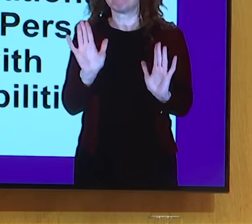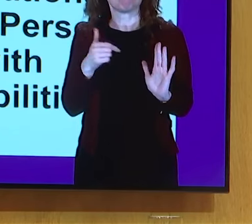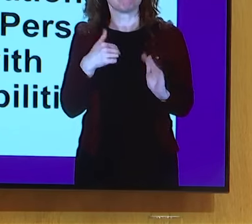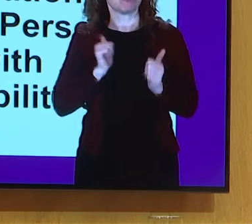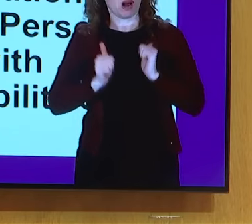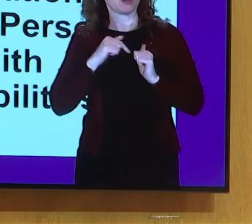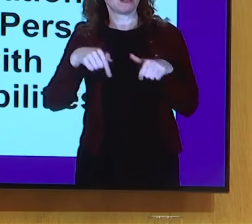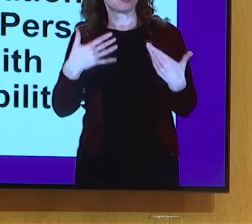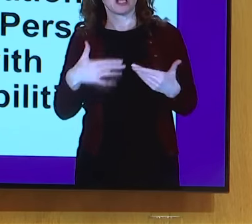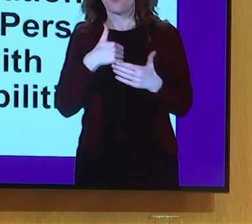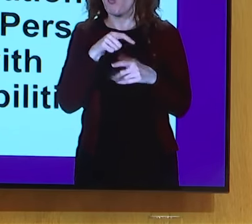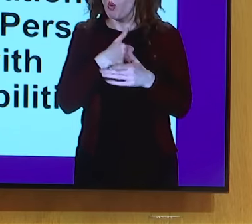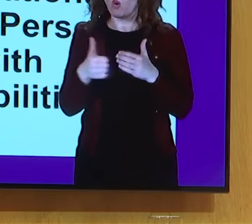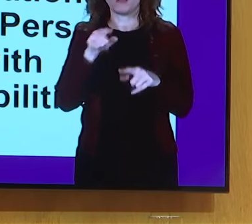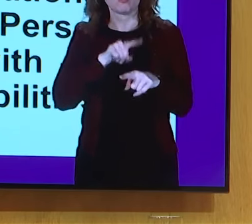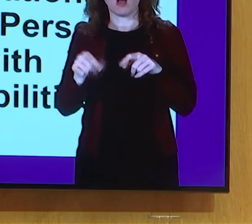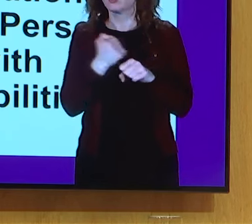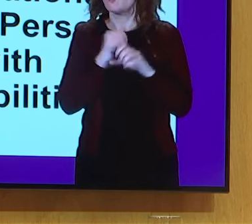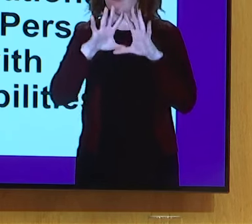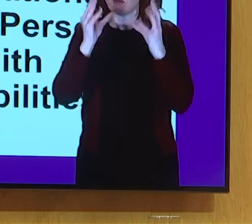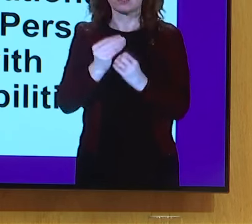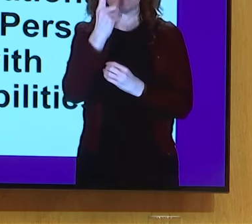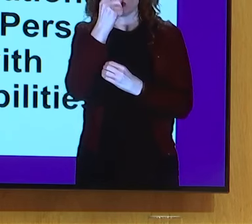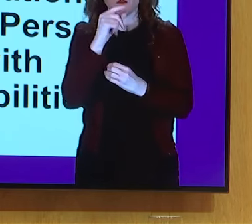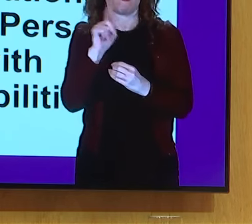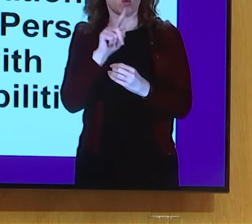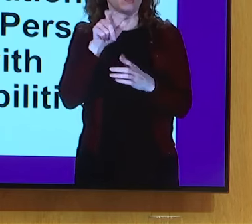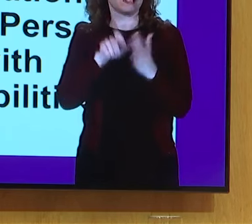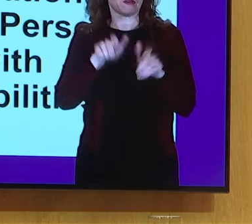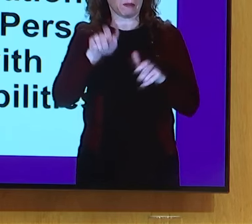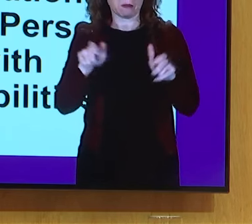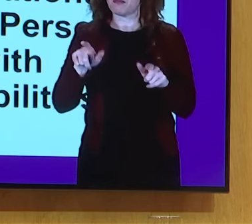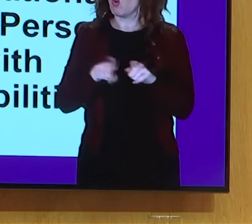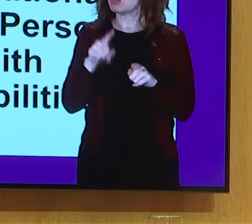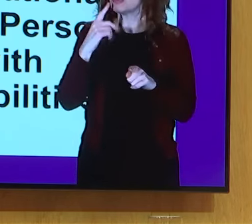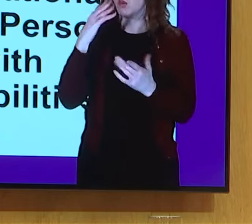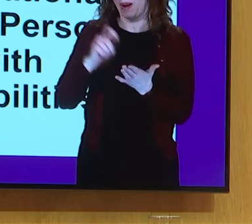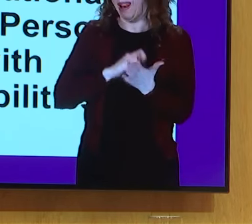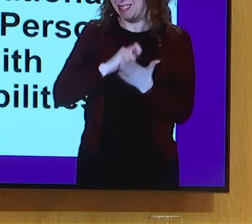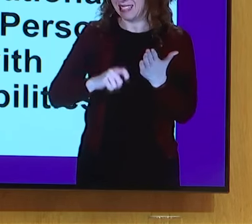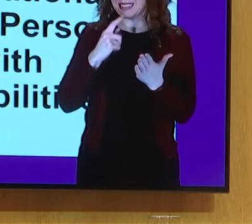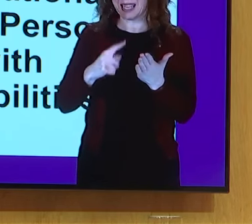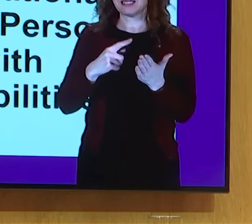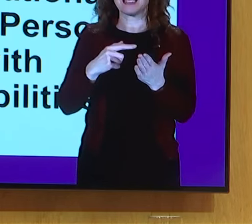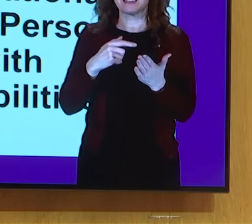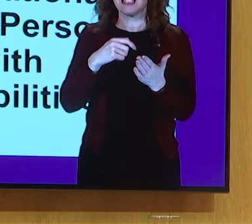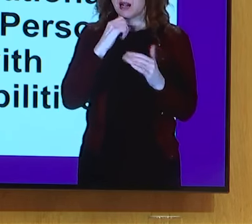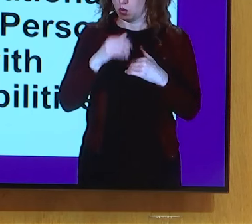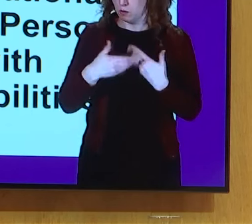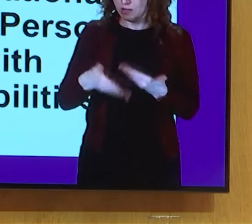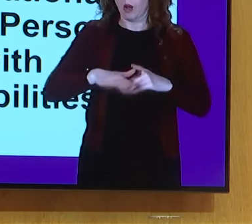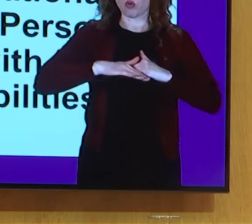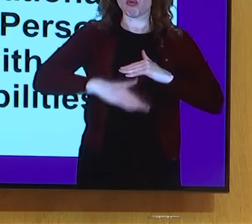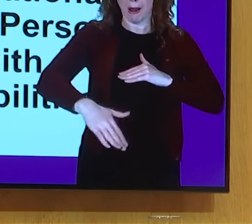try and do everything I possibly can for disabled people. I also said when I got elected that I would put the ladder or the ramp out for